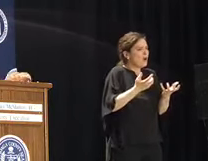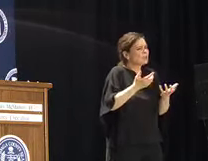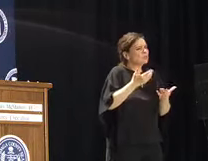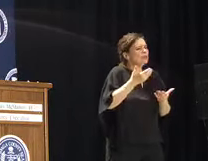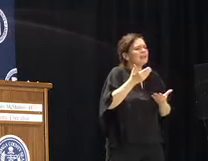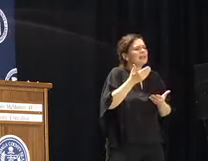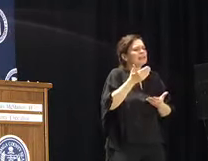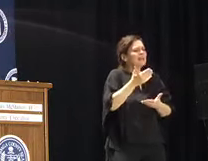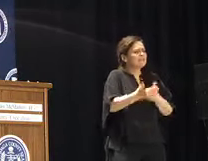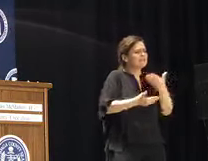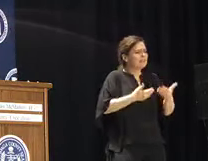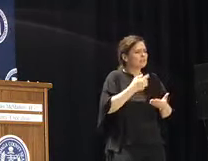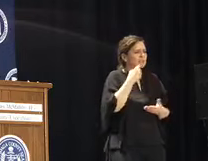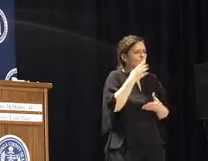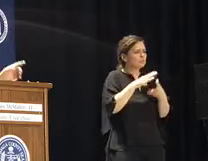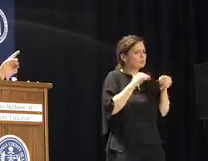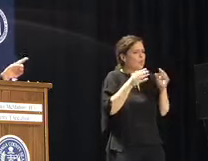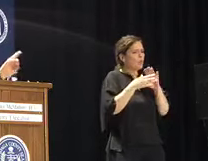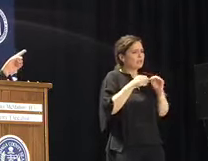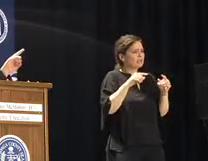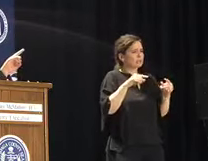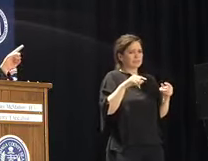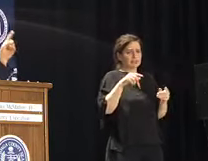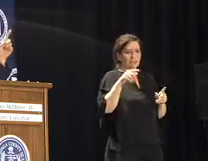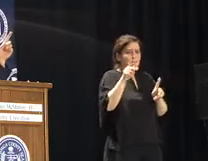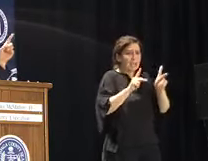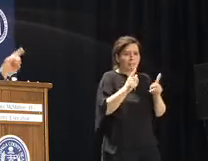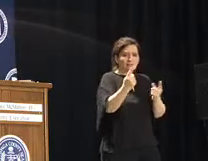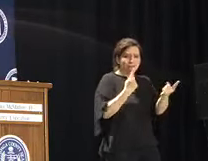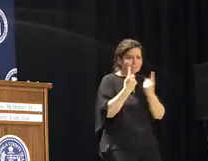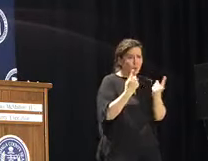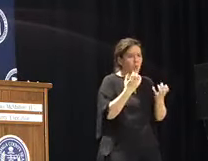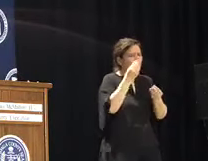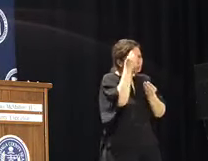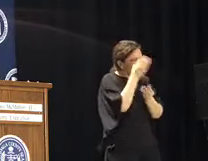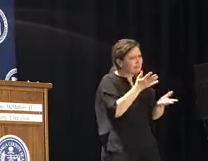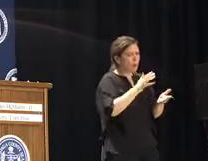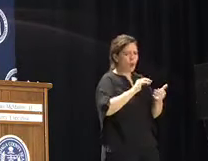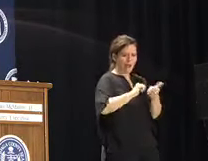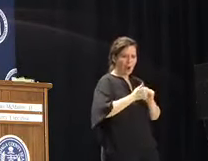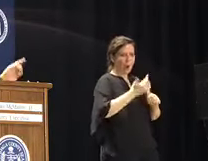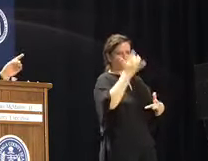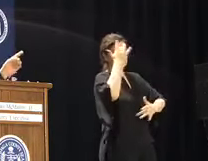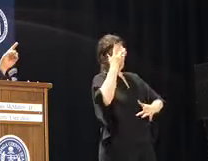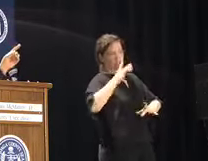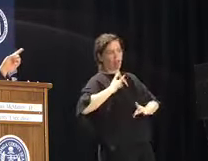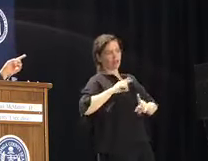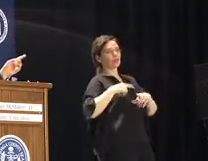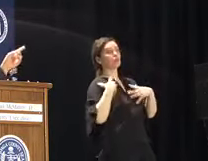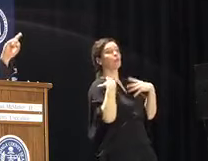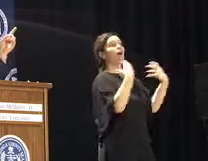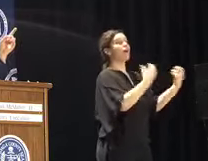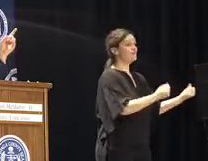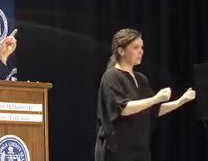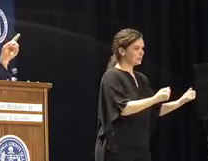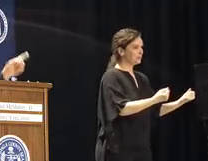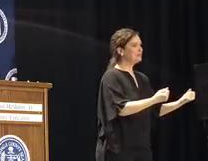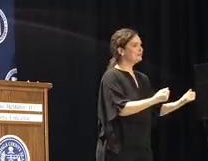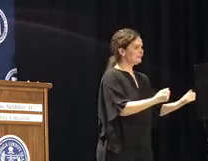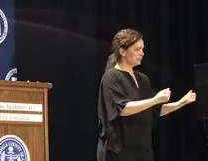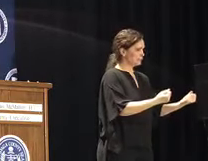nervous. But overall, I think the data went higher. We knew it would. We probably have another day or two of the data going